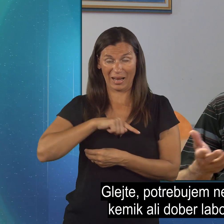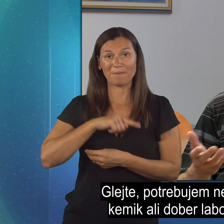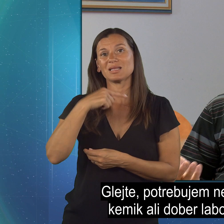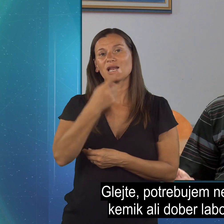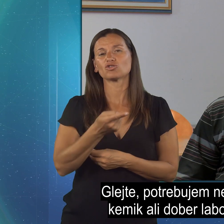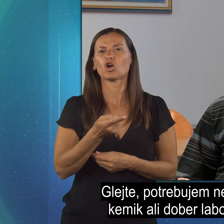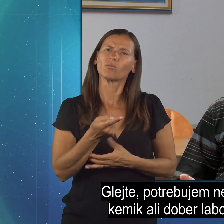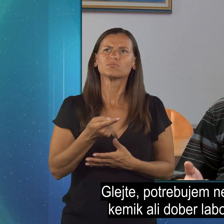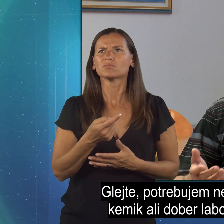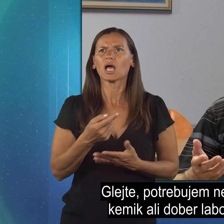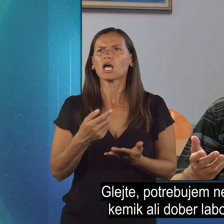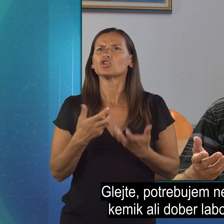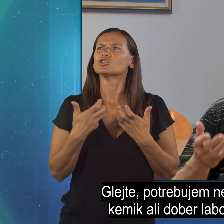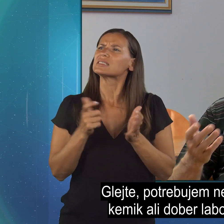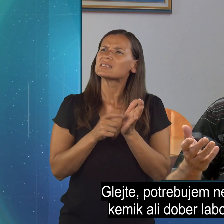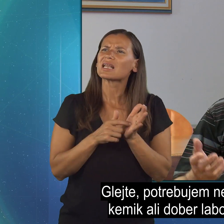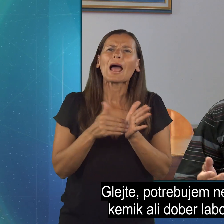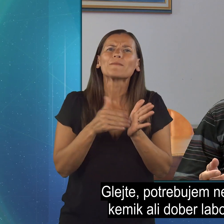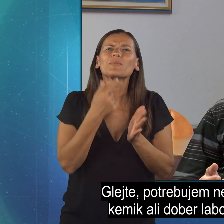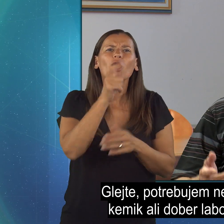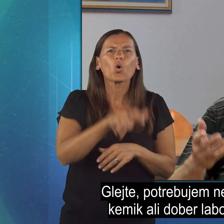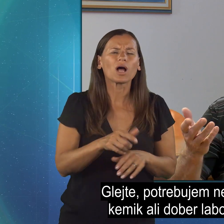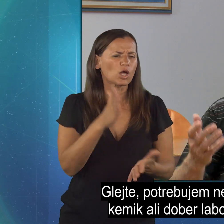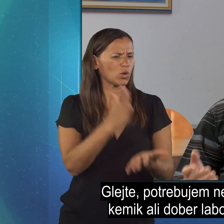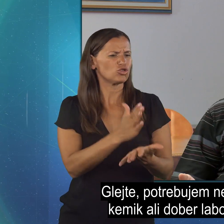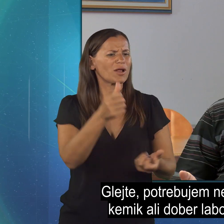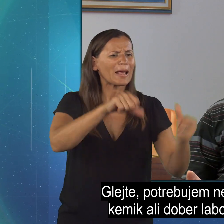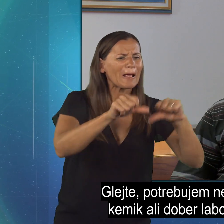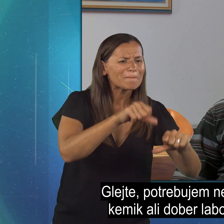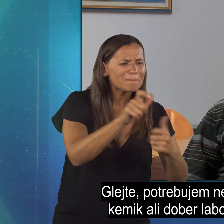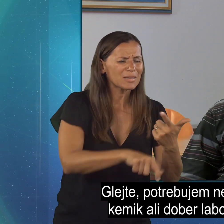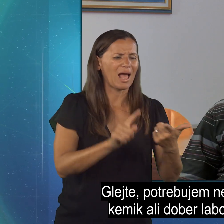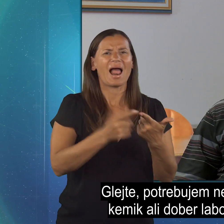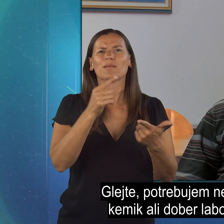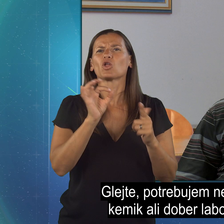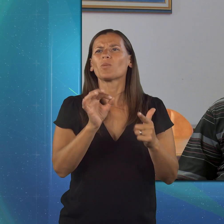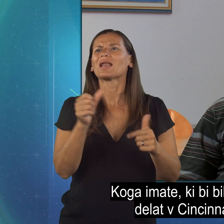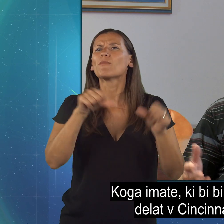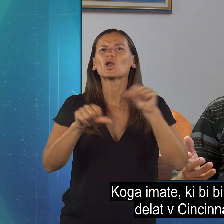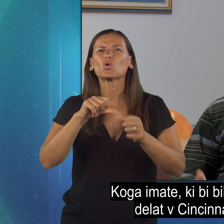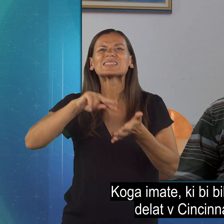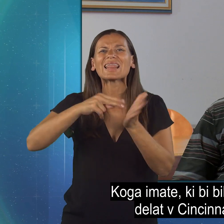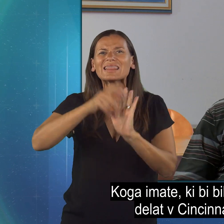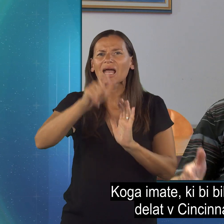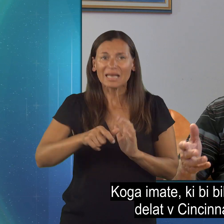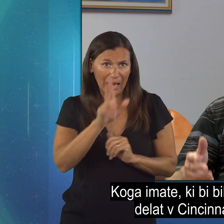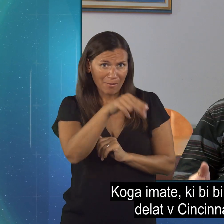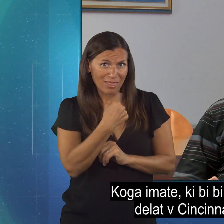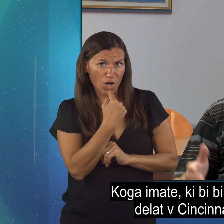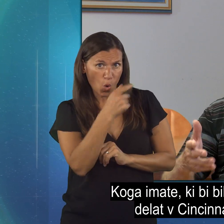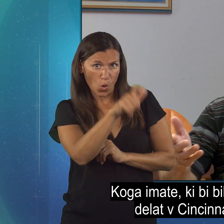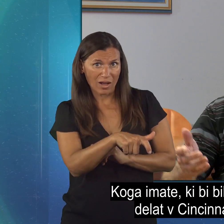I need someone who is a good chemist or a good laboratory technician. Who do you have that would